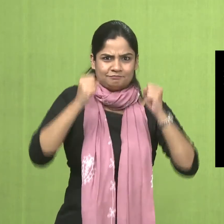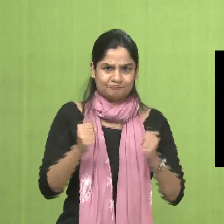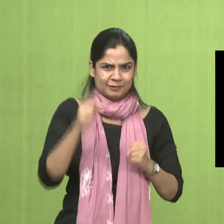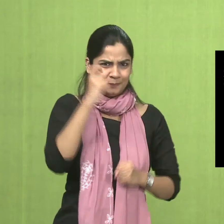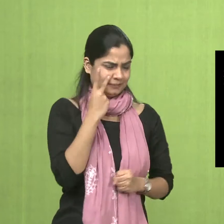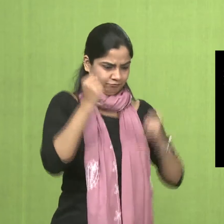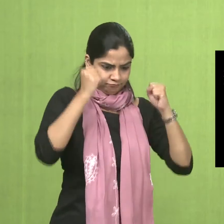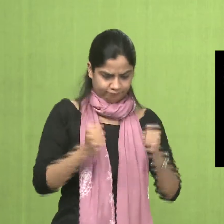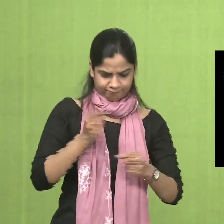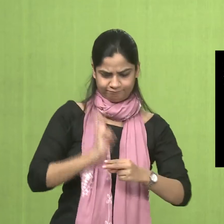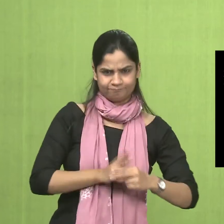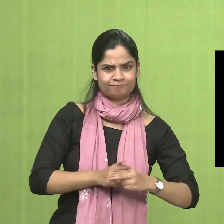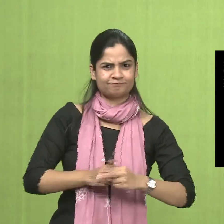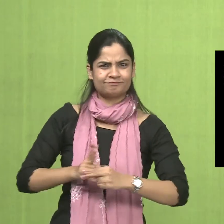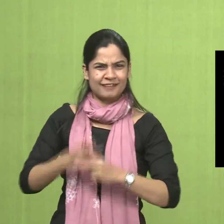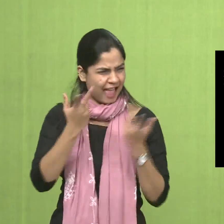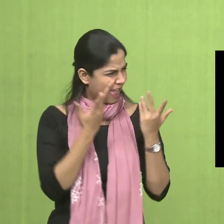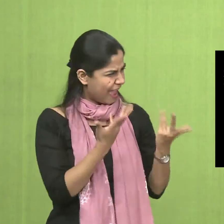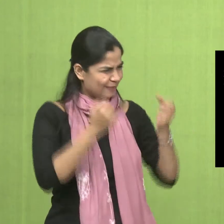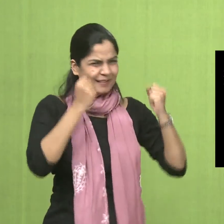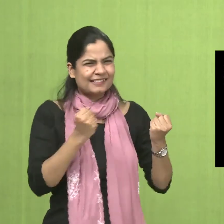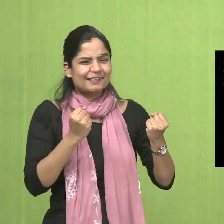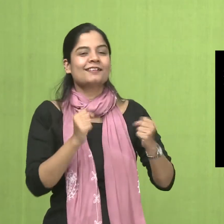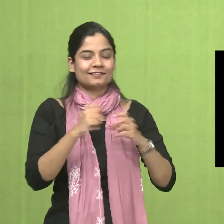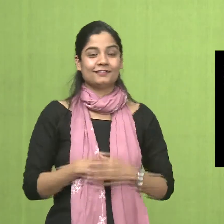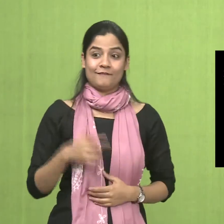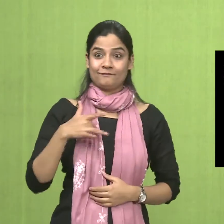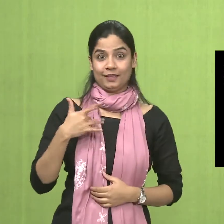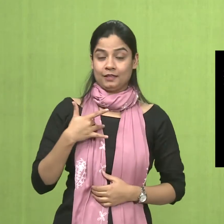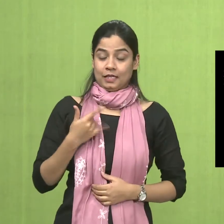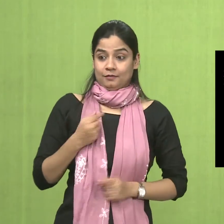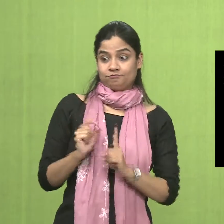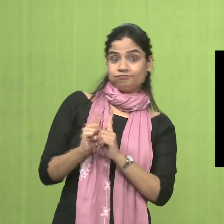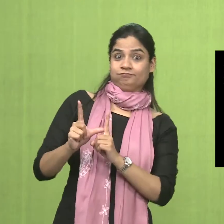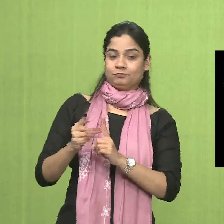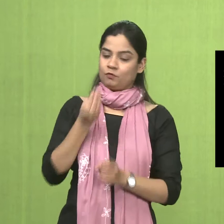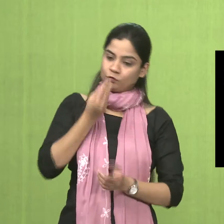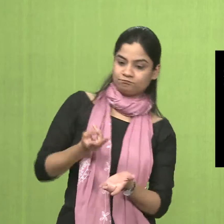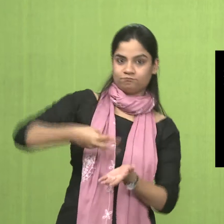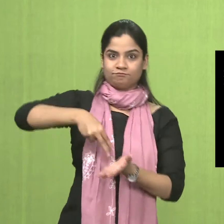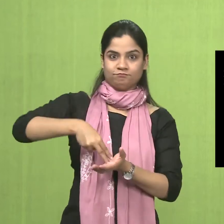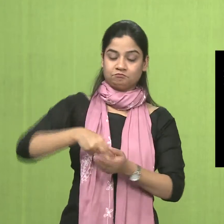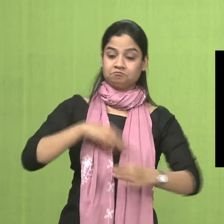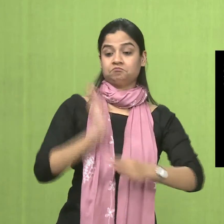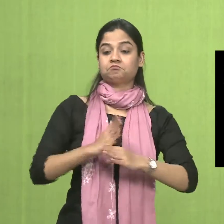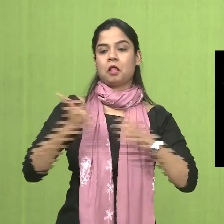Using appropriate posture. As you can see in the picture, the woman is sitting and cutting vegetables. When we have some energy, we are cutting